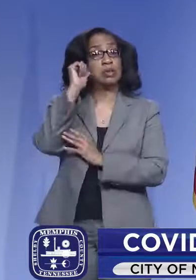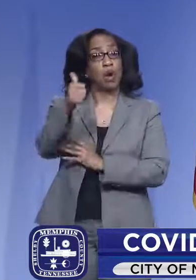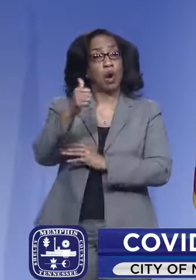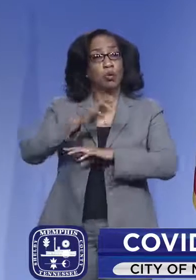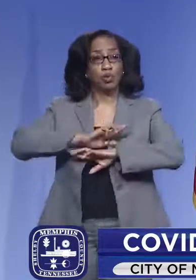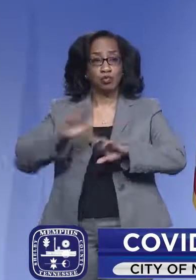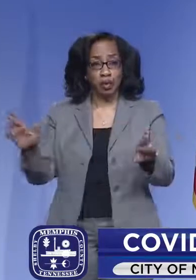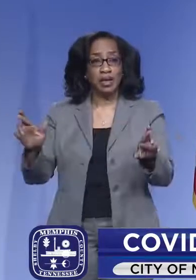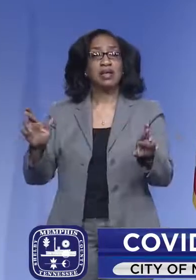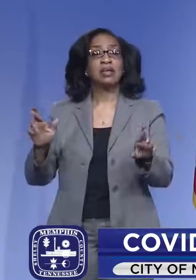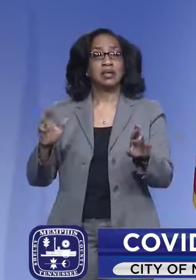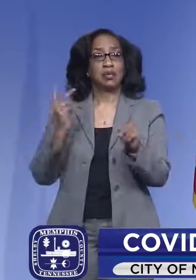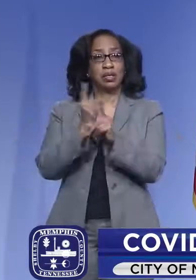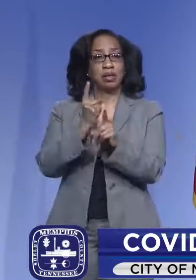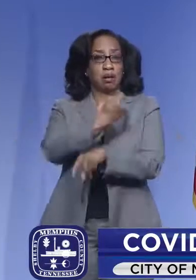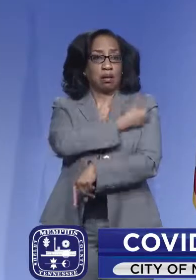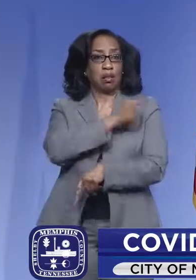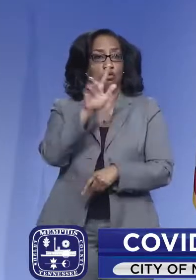3,000 tomorrow.